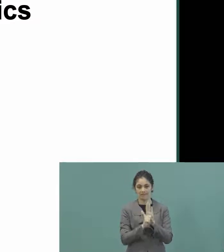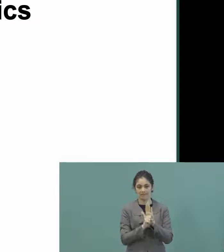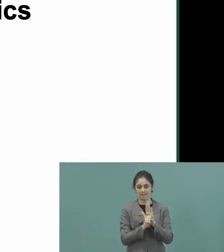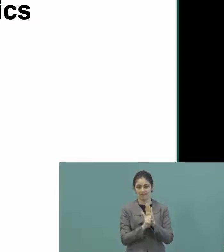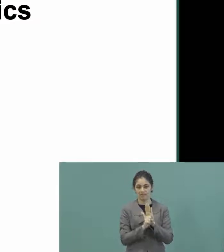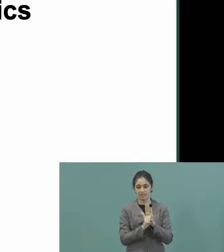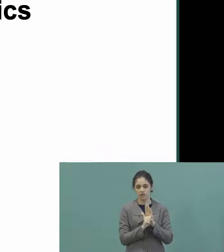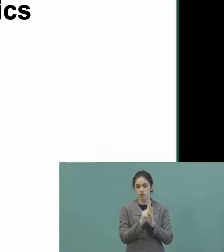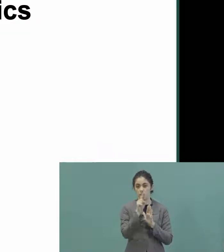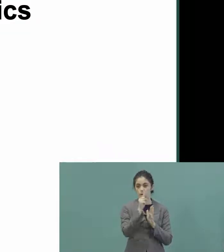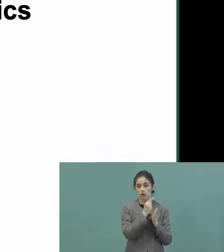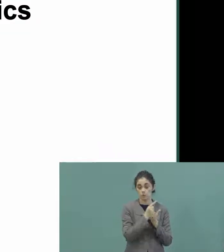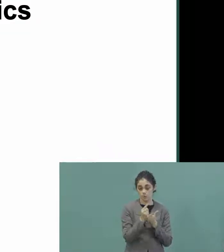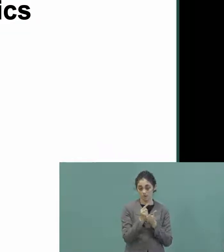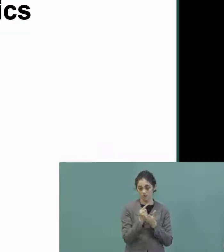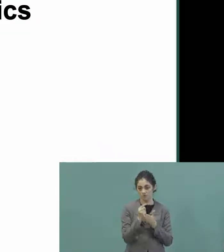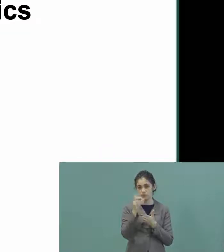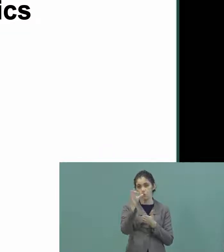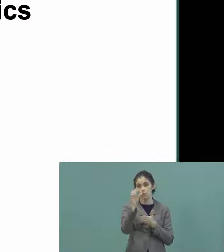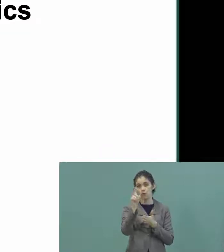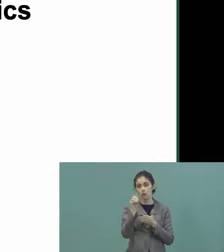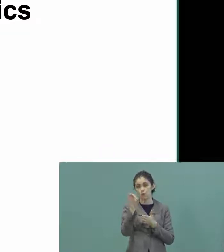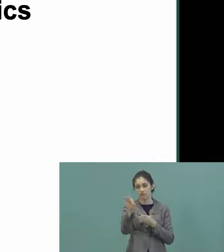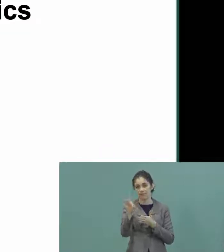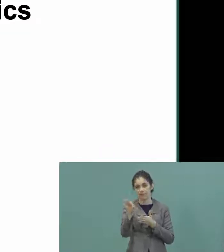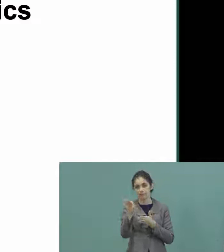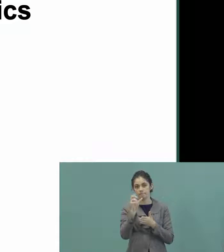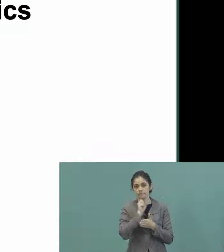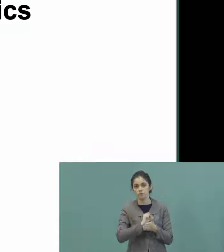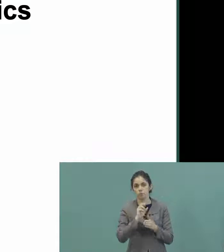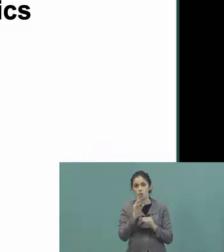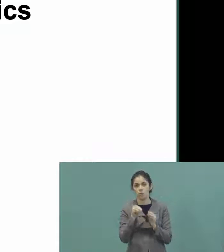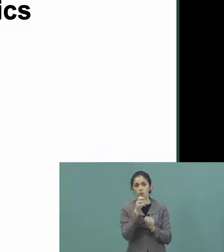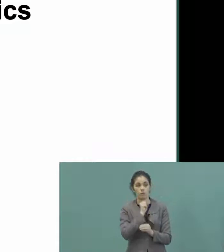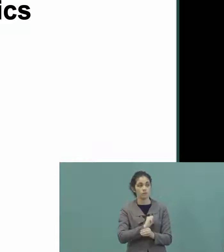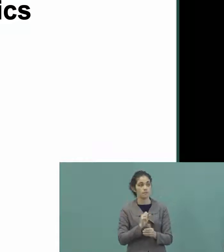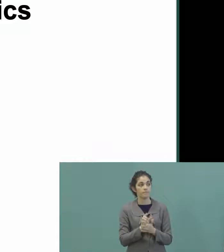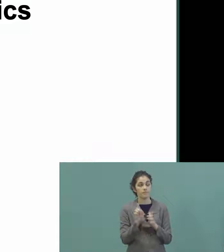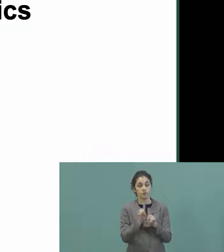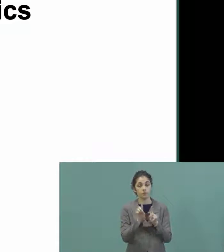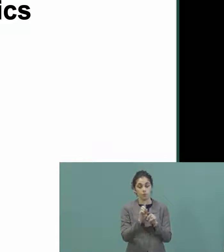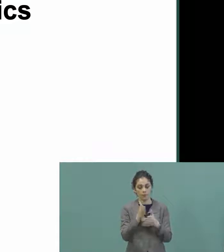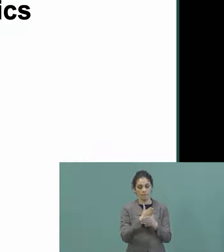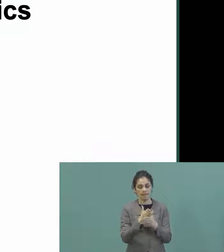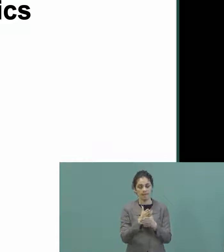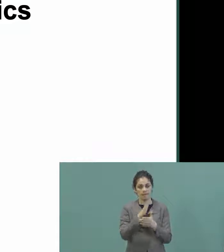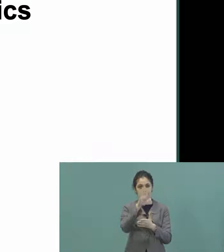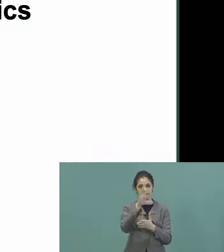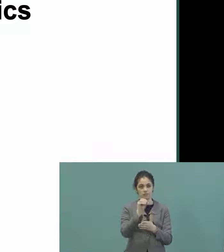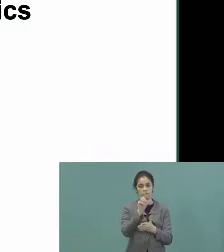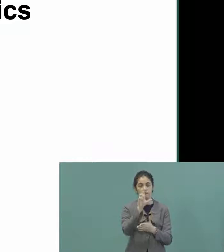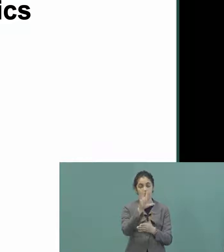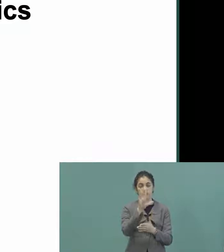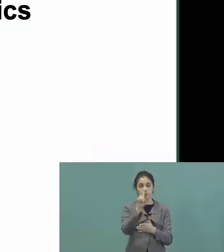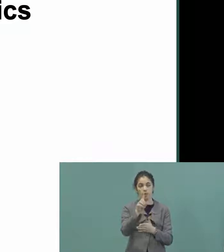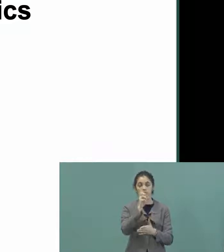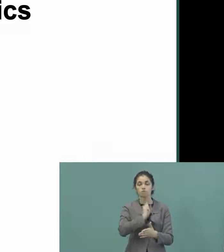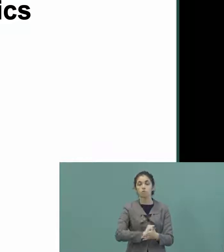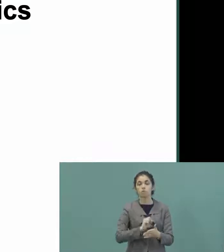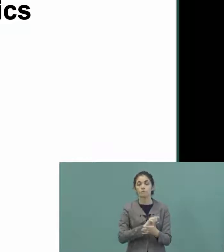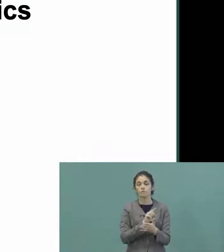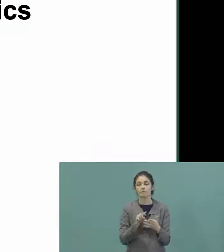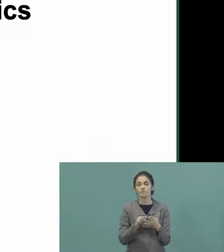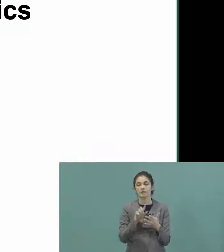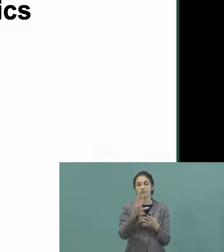went from 1 week to 109 years of age. The median age for cases here is 51 years old,